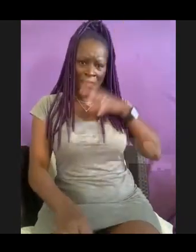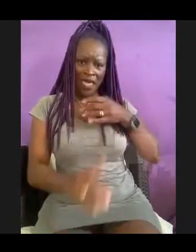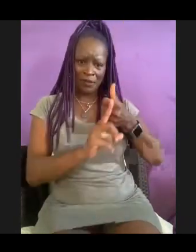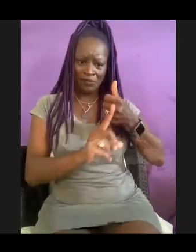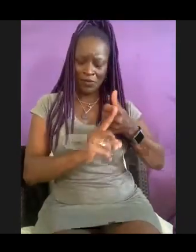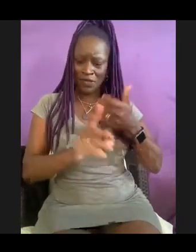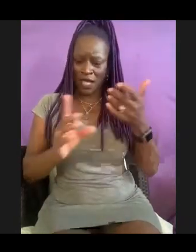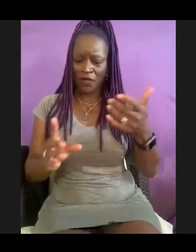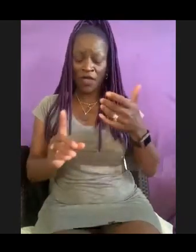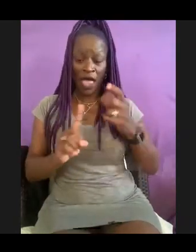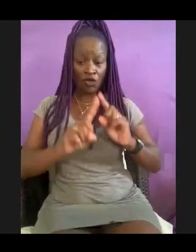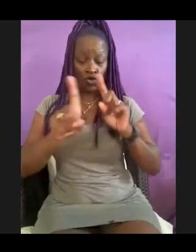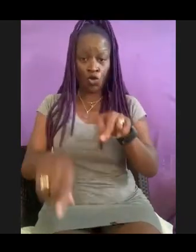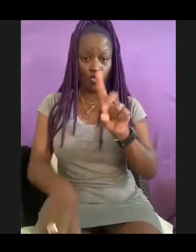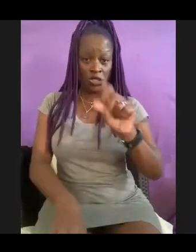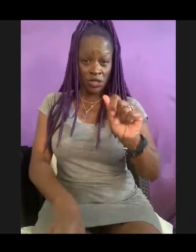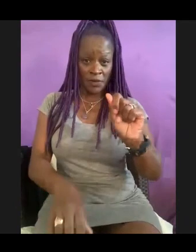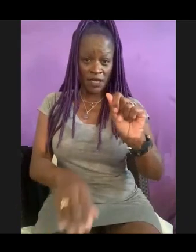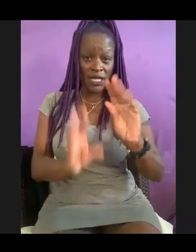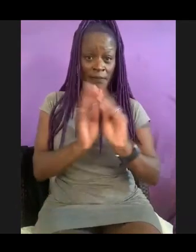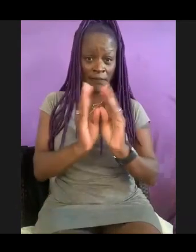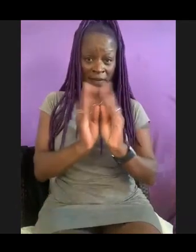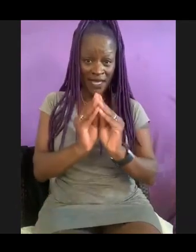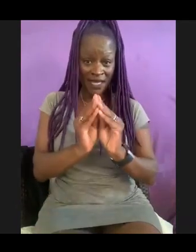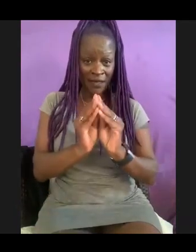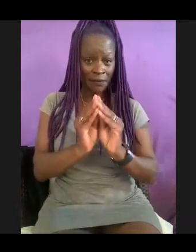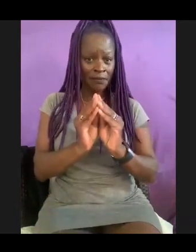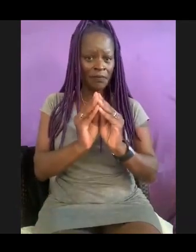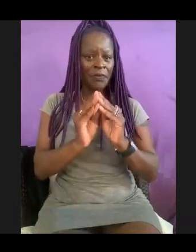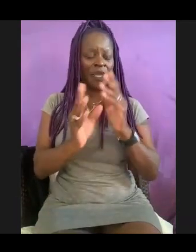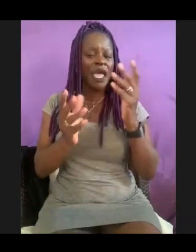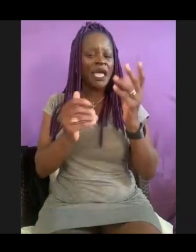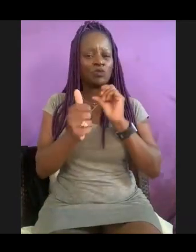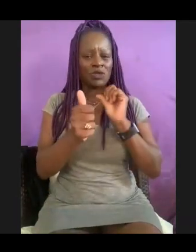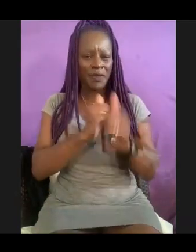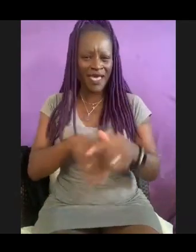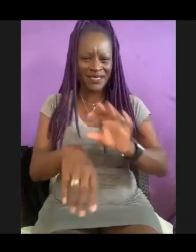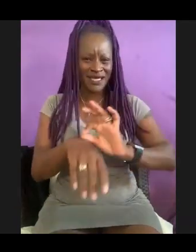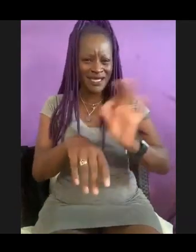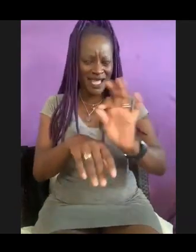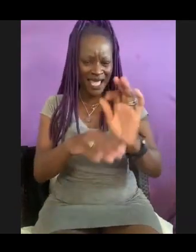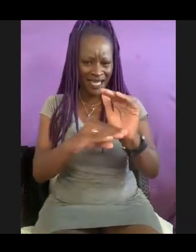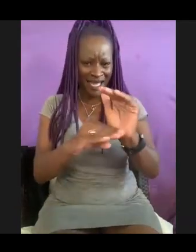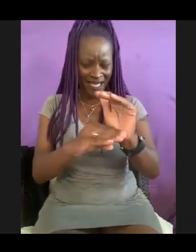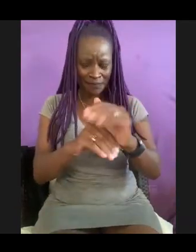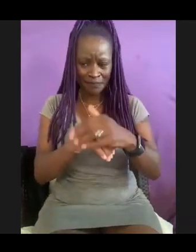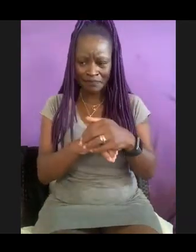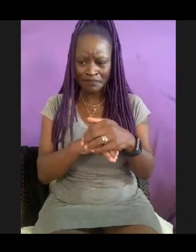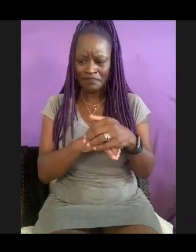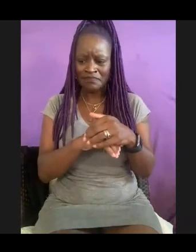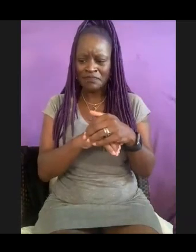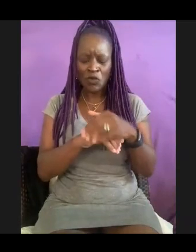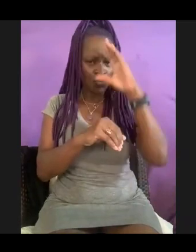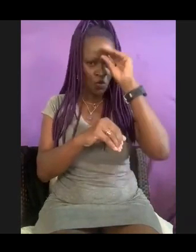disability meeting together, and it was past 9 p.m. He had a room which was